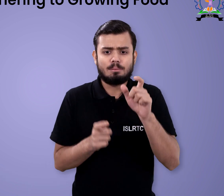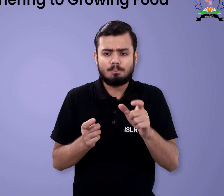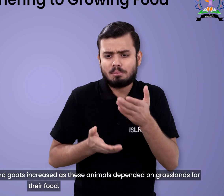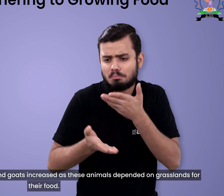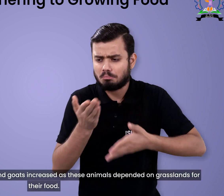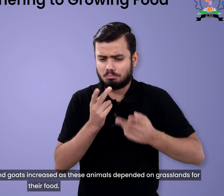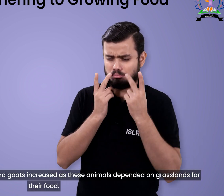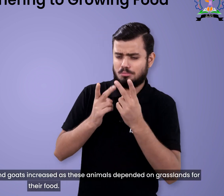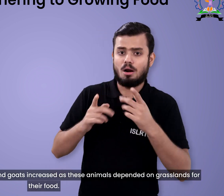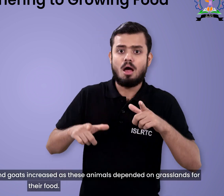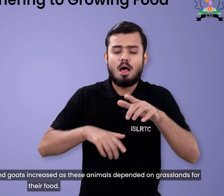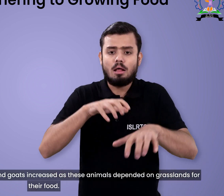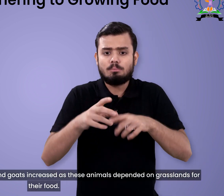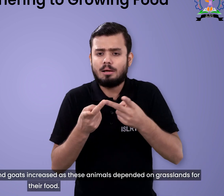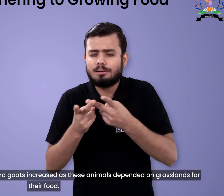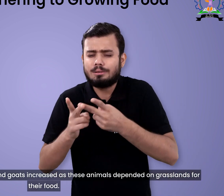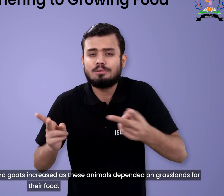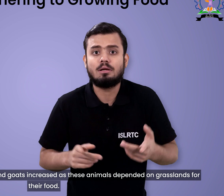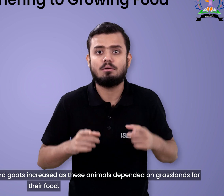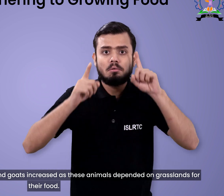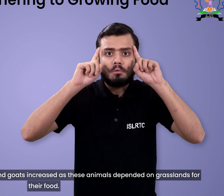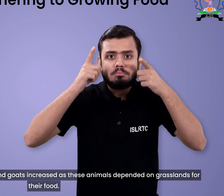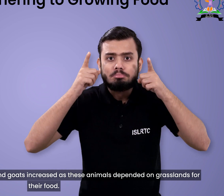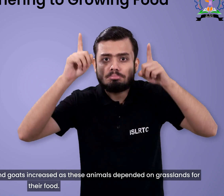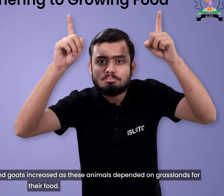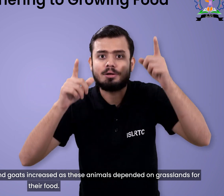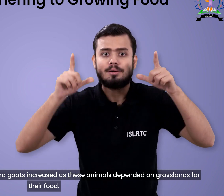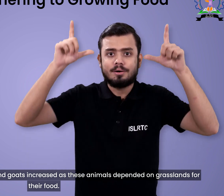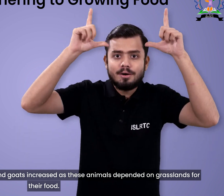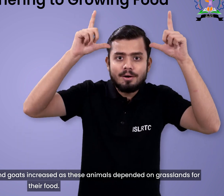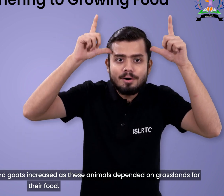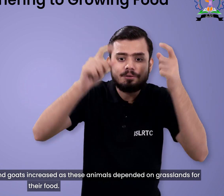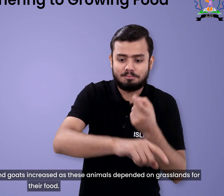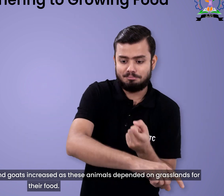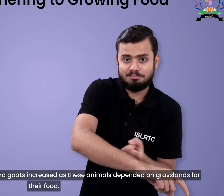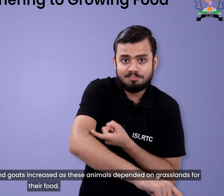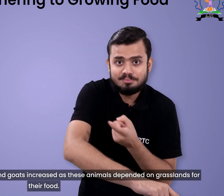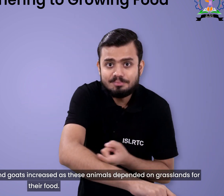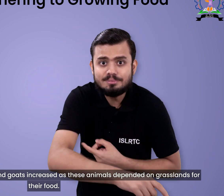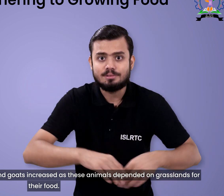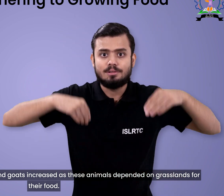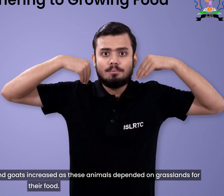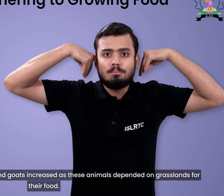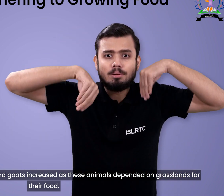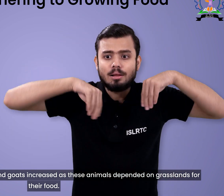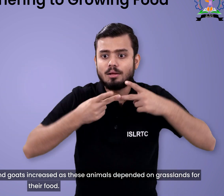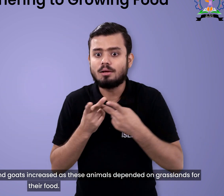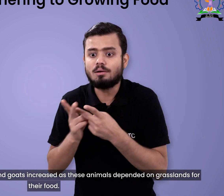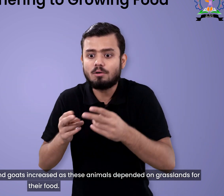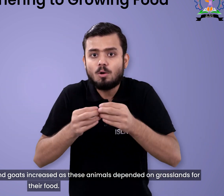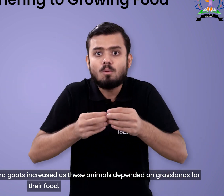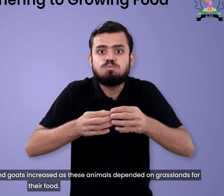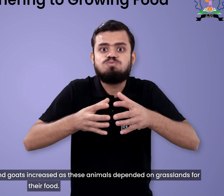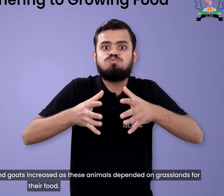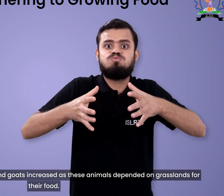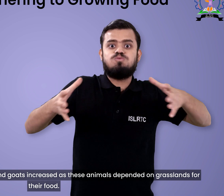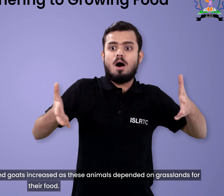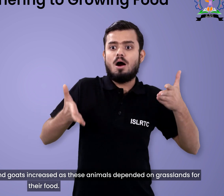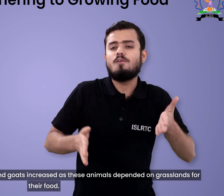The number of deer, cattle, sheep, and goats increased as these animals depended on grasslands for their